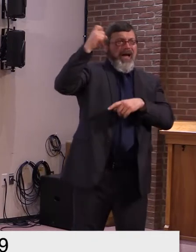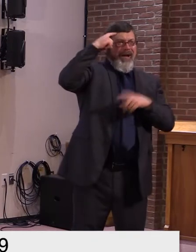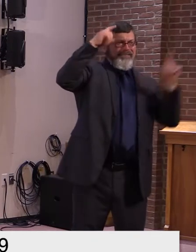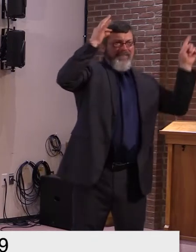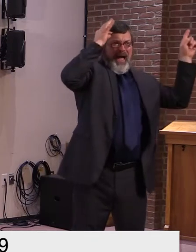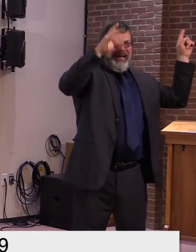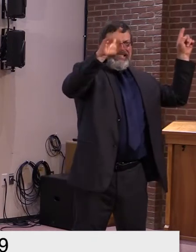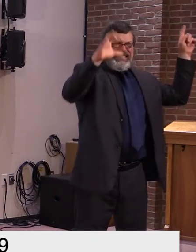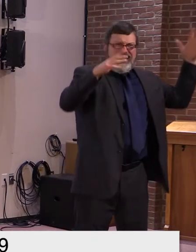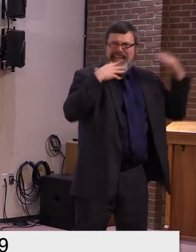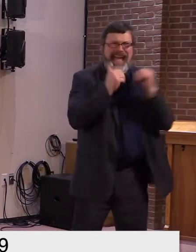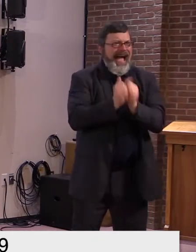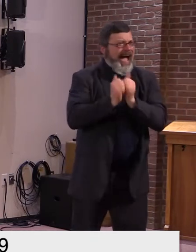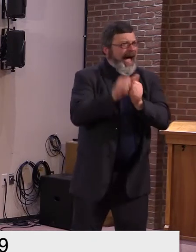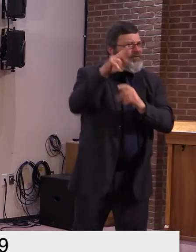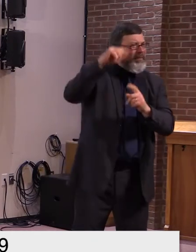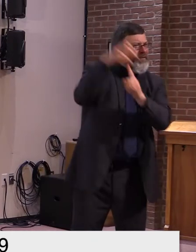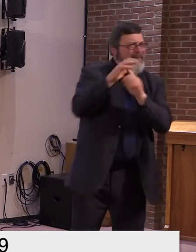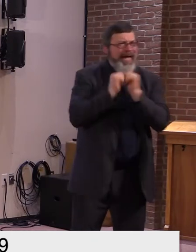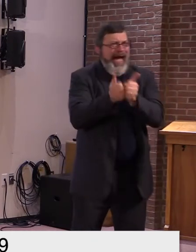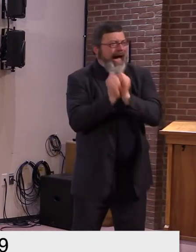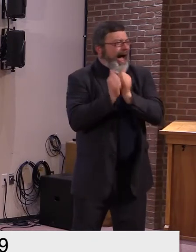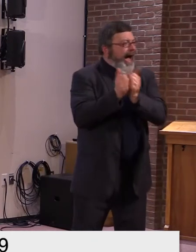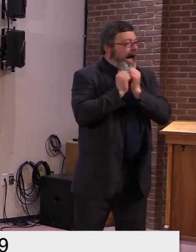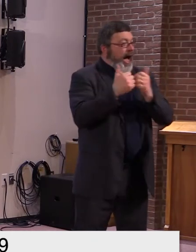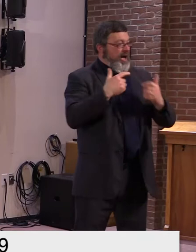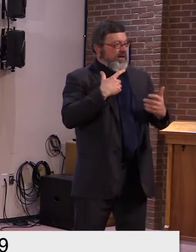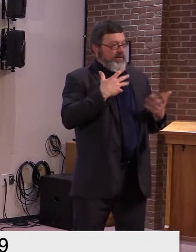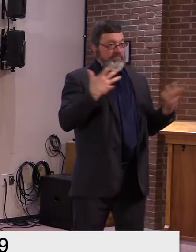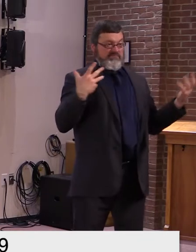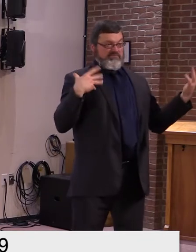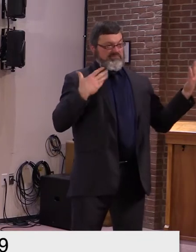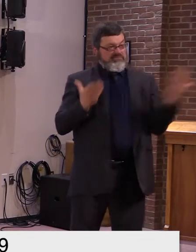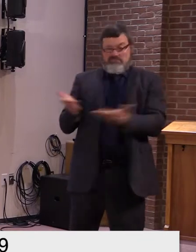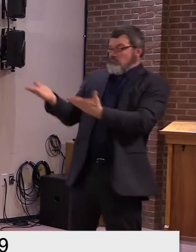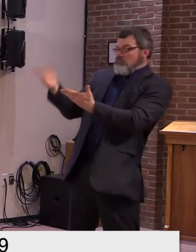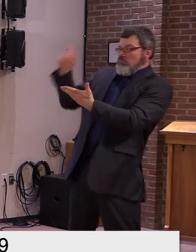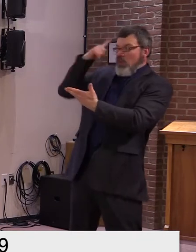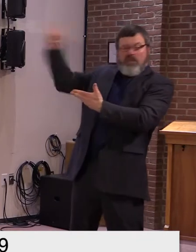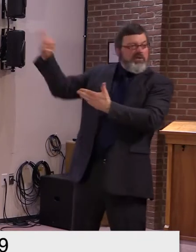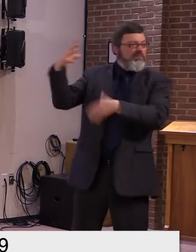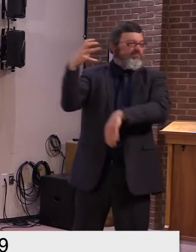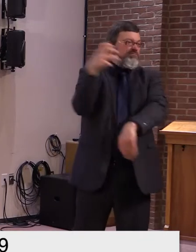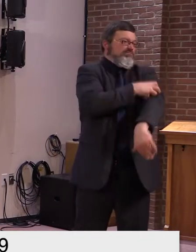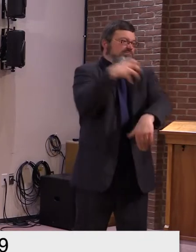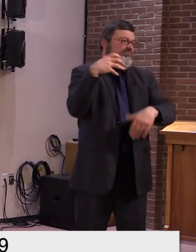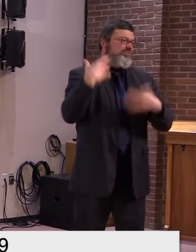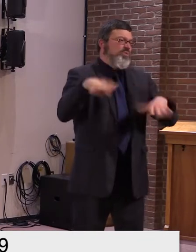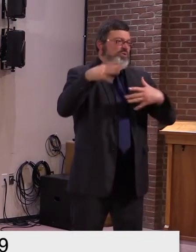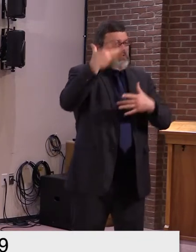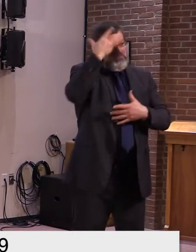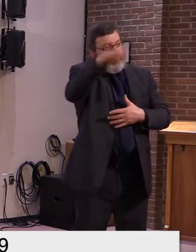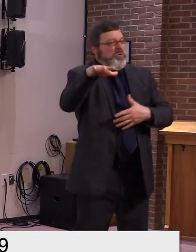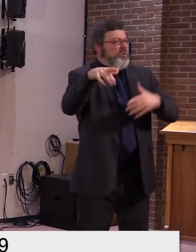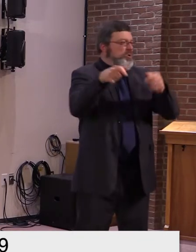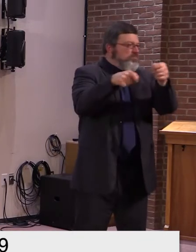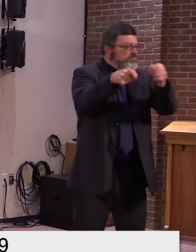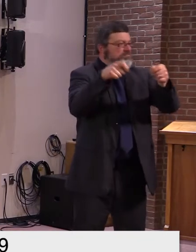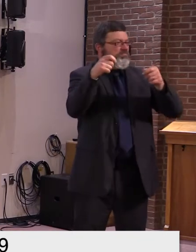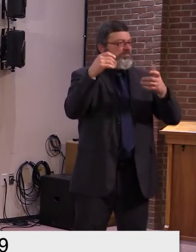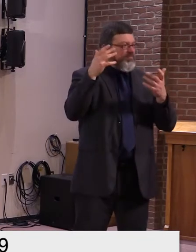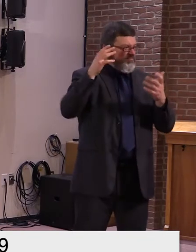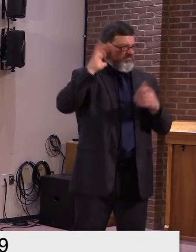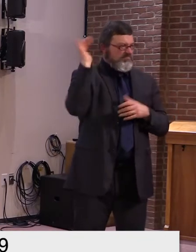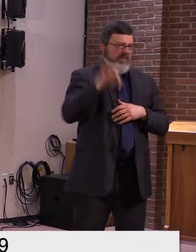country. And I think it's been clear, consistent leadership and commitment on the part of our governor and his team. And I think it's been